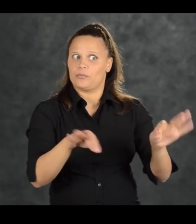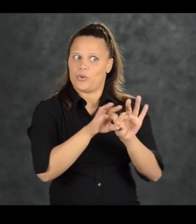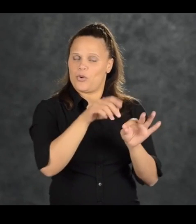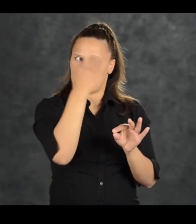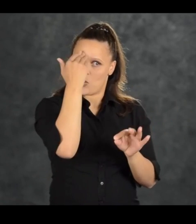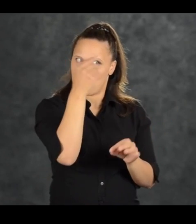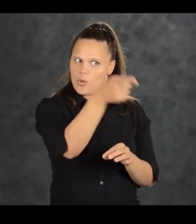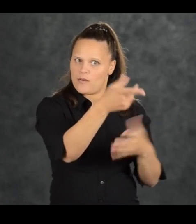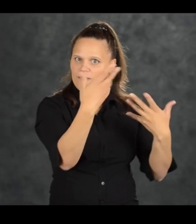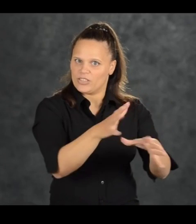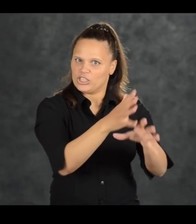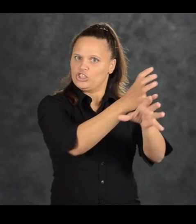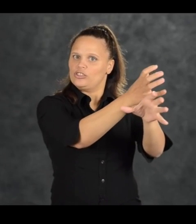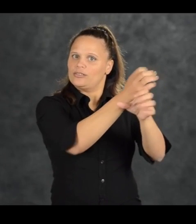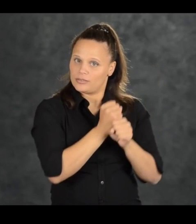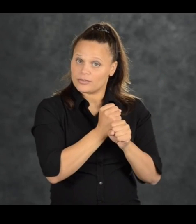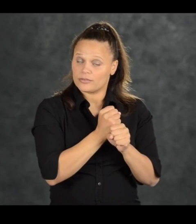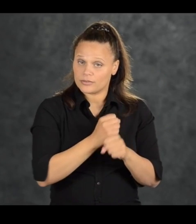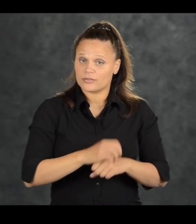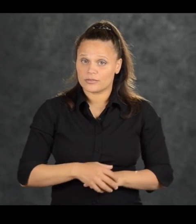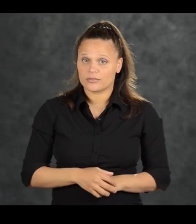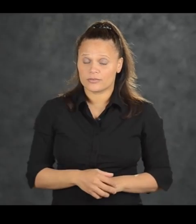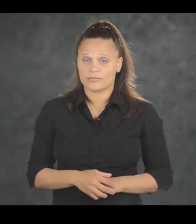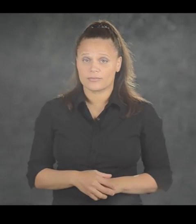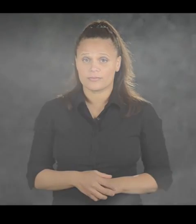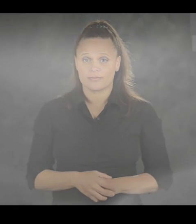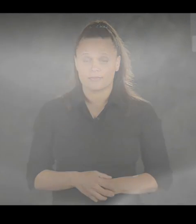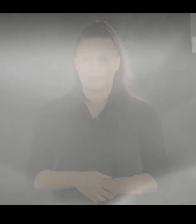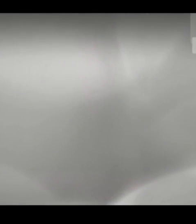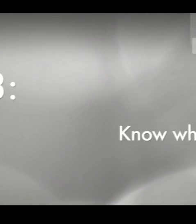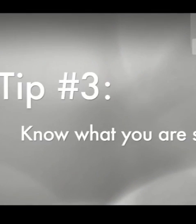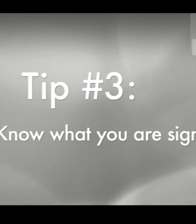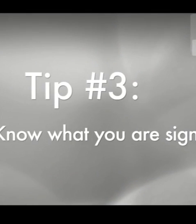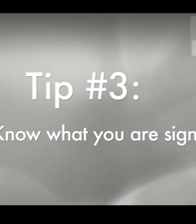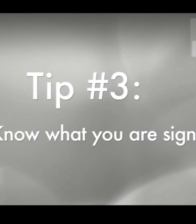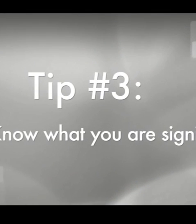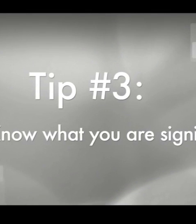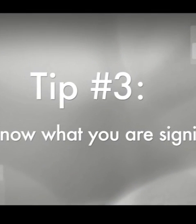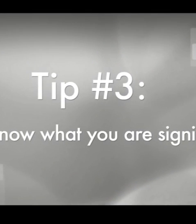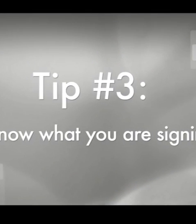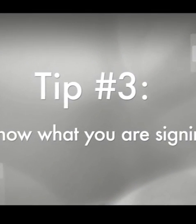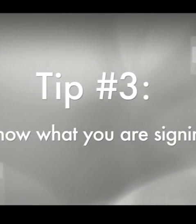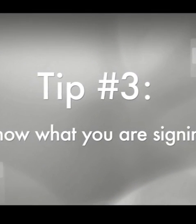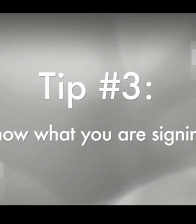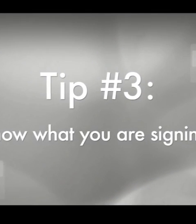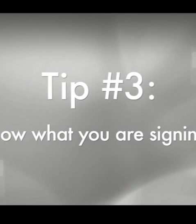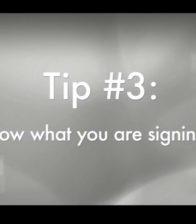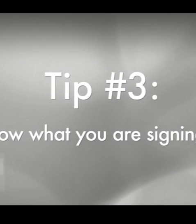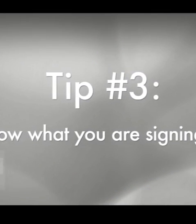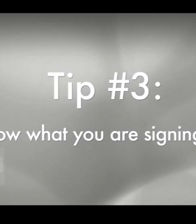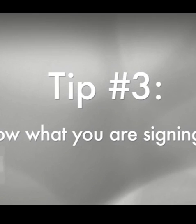they receive that rejected IEP, they have to sign a copy of that certified letter so you get a